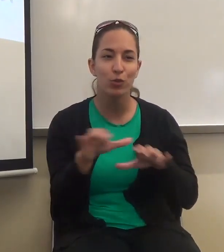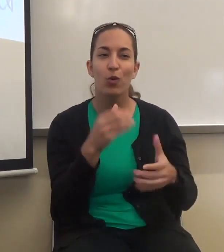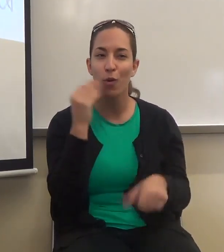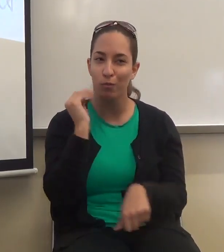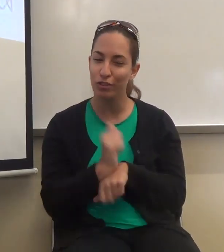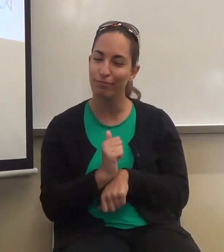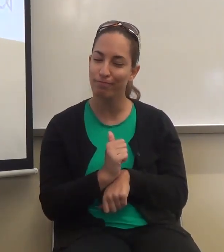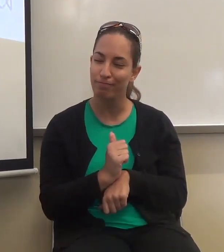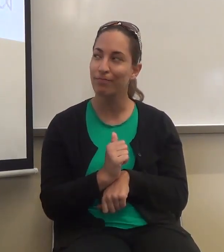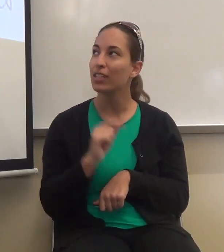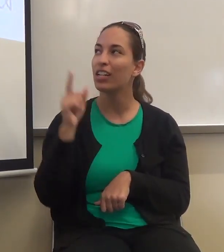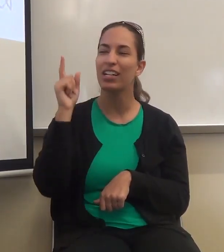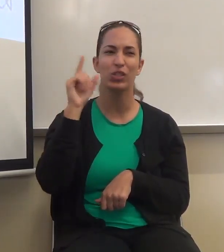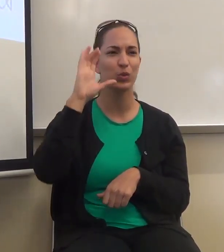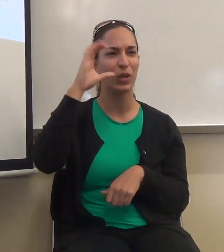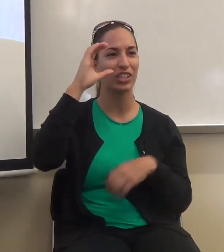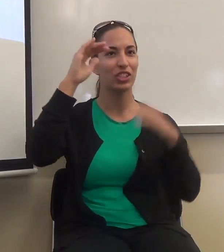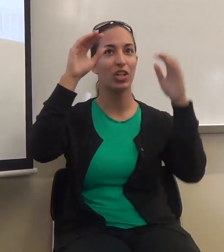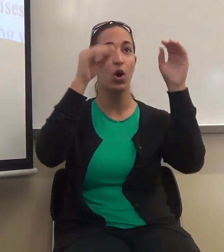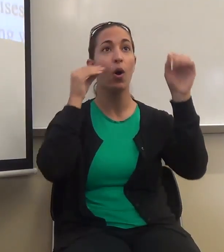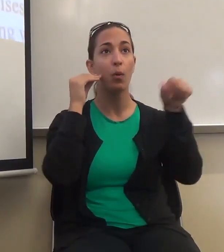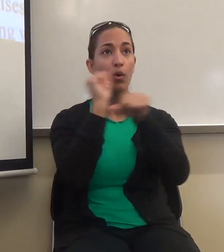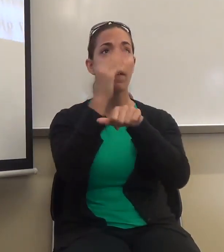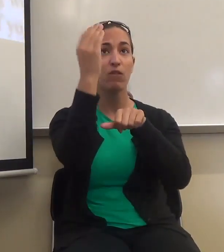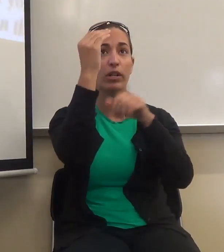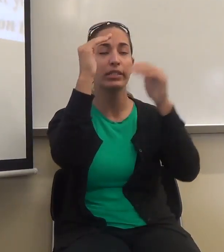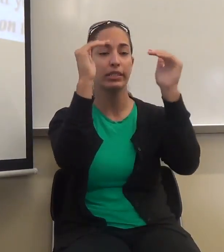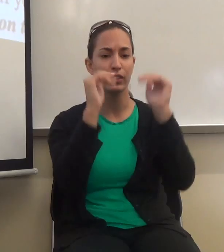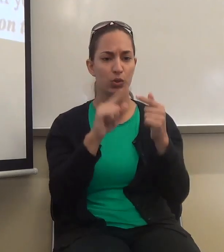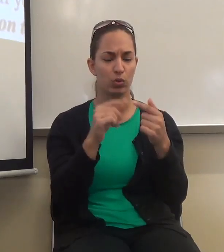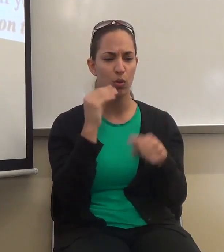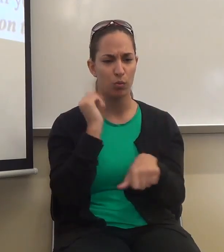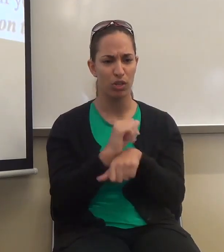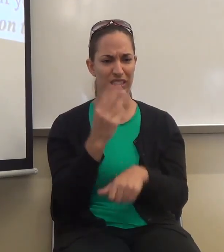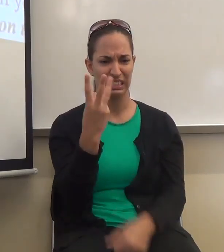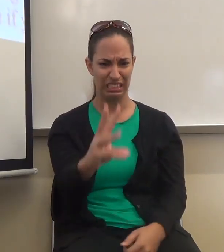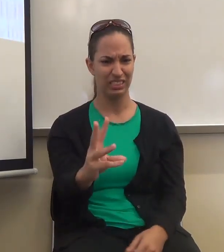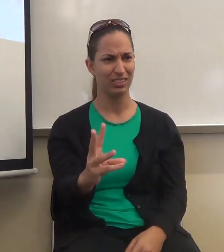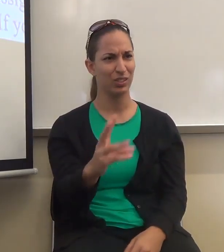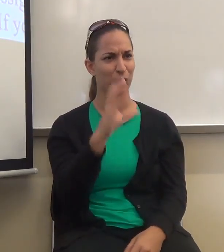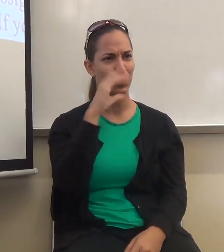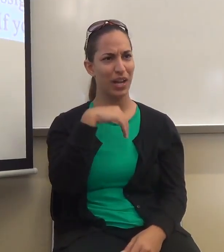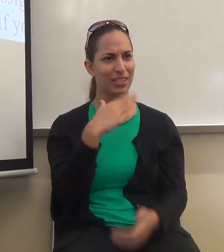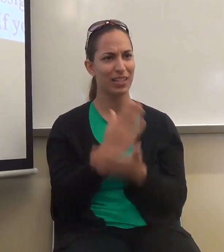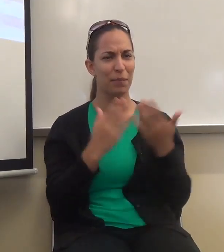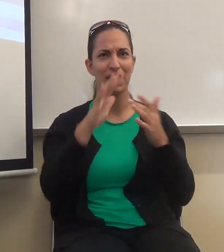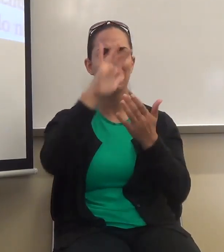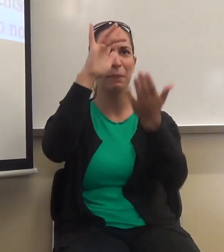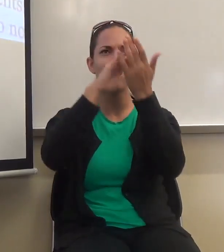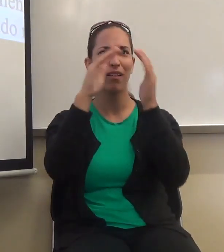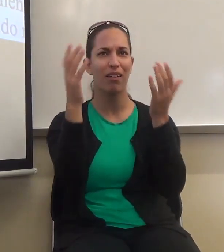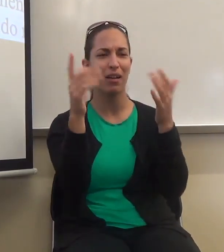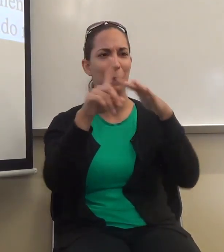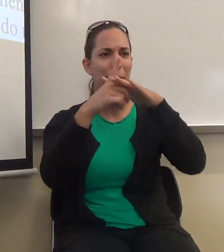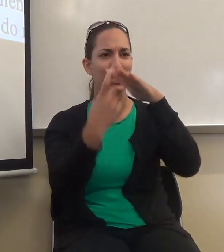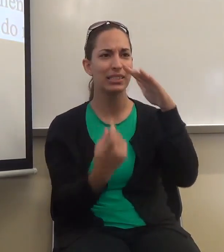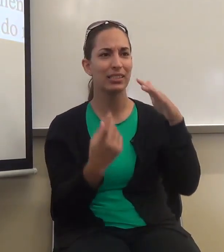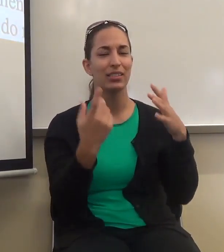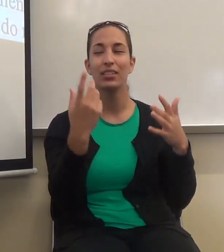goes strangely from homework 14 to homework 16, so something is missing, okay? Homework 15. So it's our same old